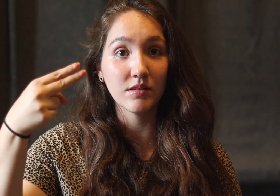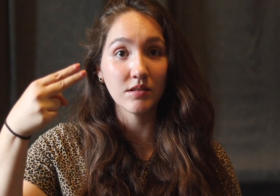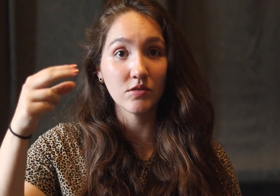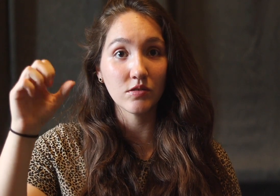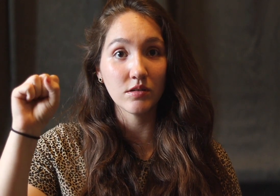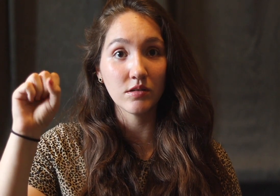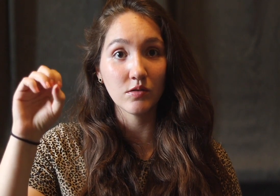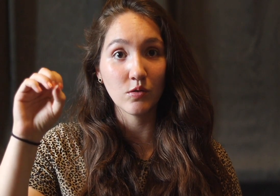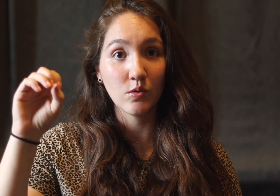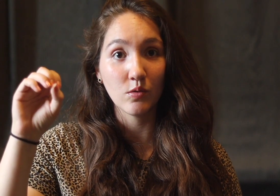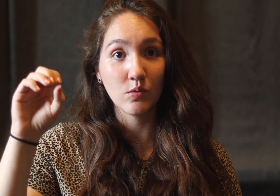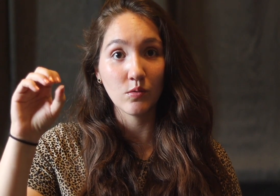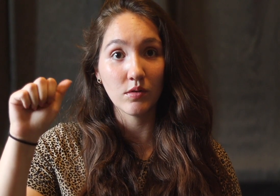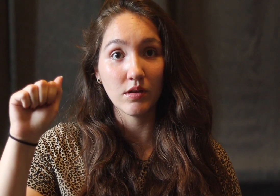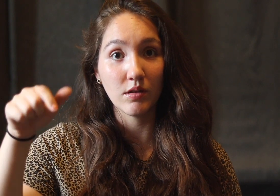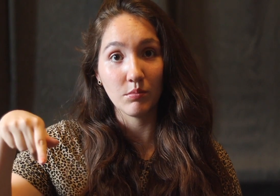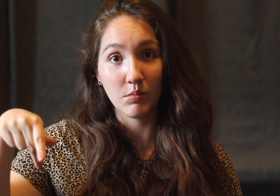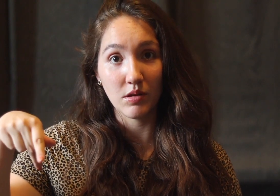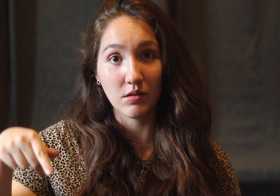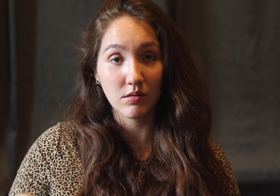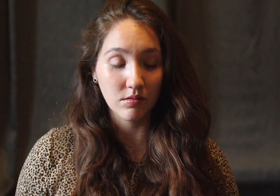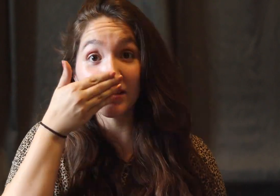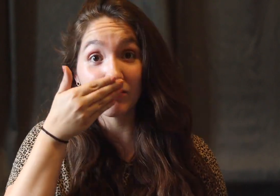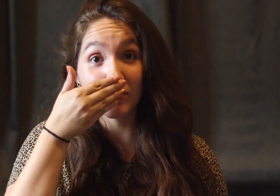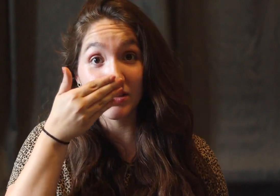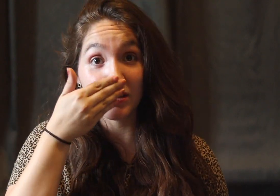the scent is in lemon verbena.